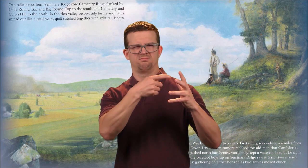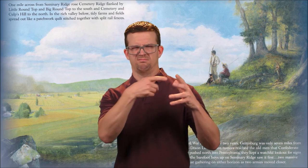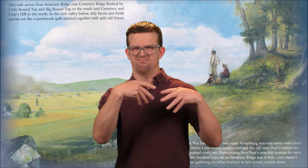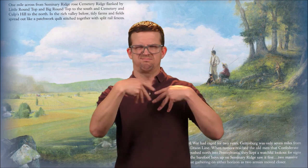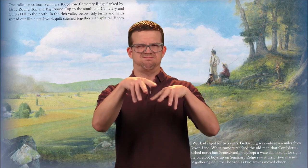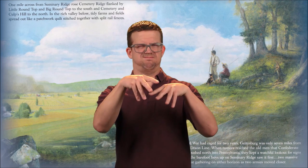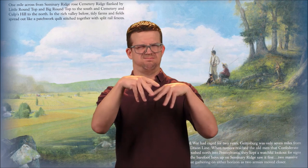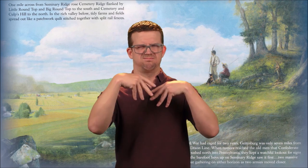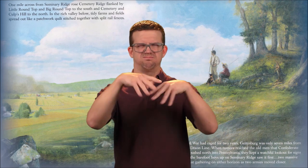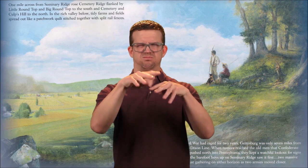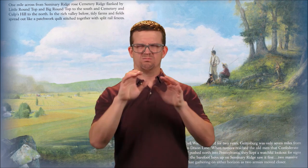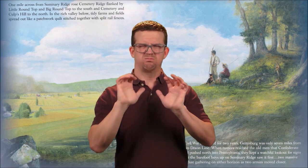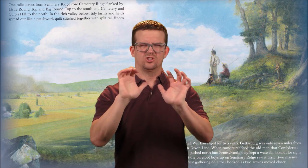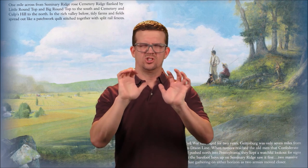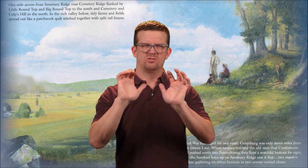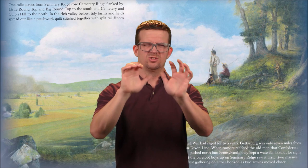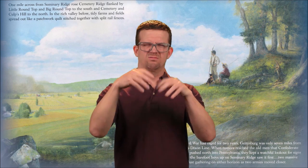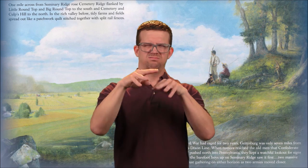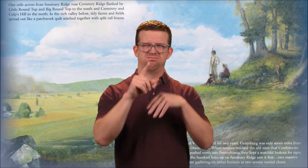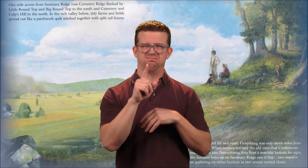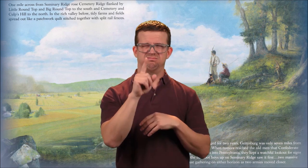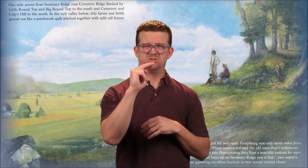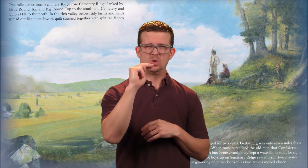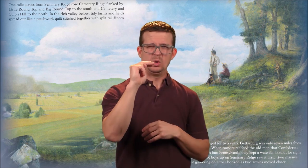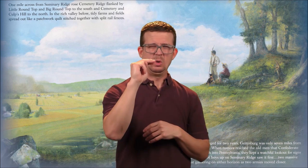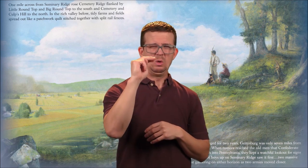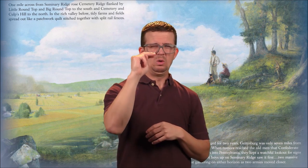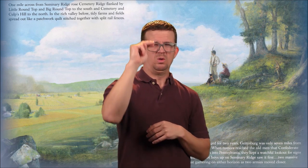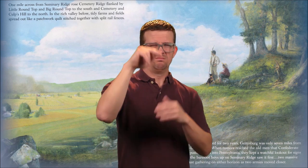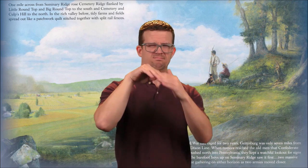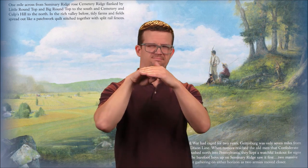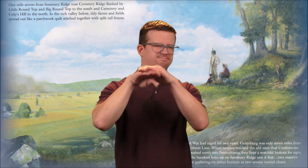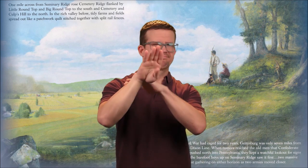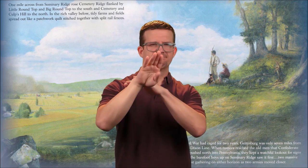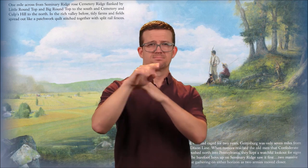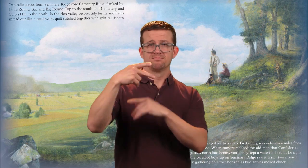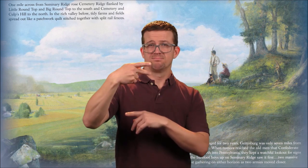they kept a watchful lookout for signs of war.